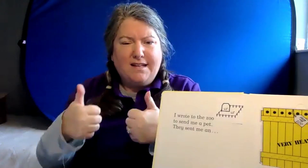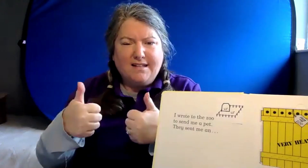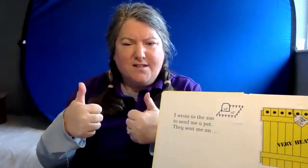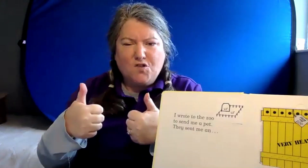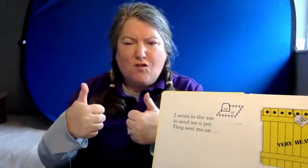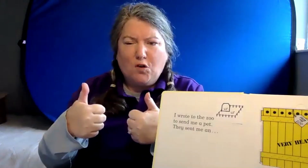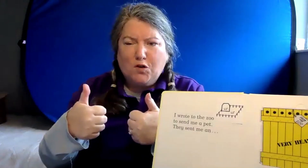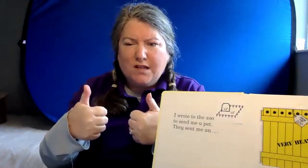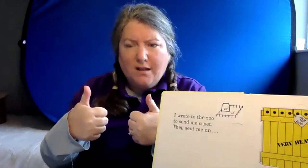gets a strong good.